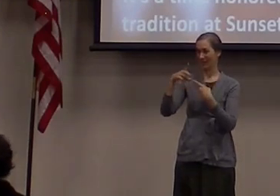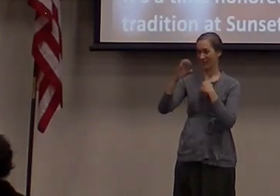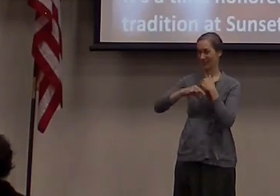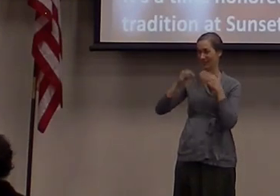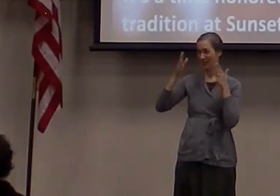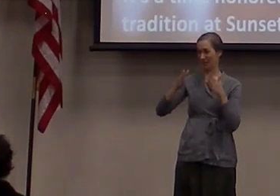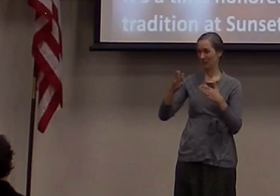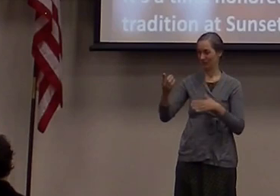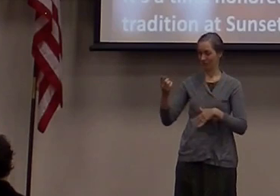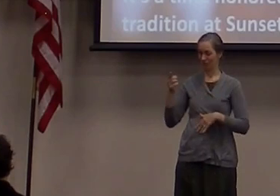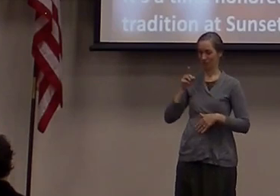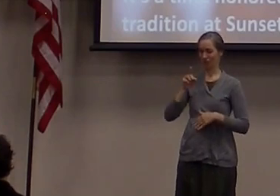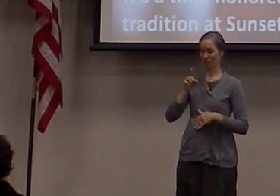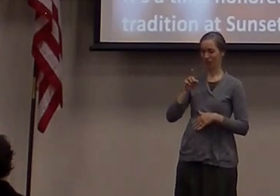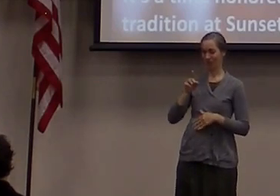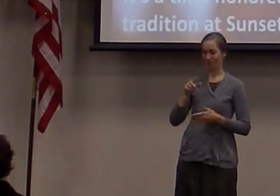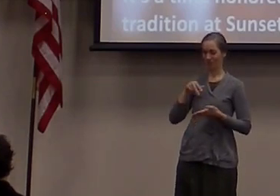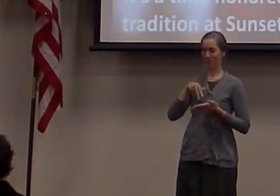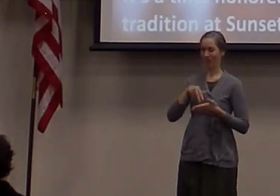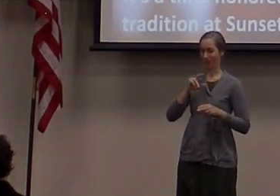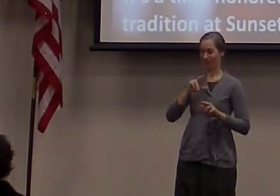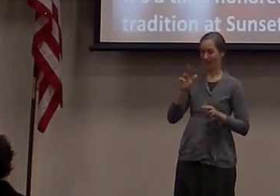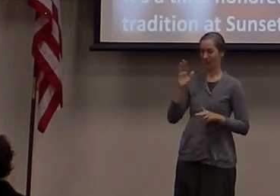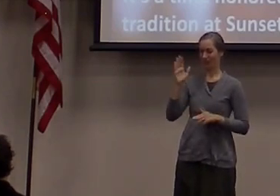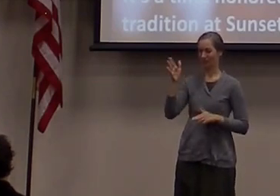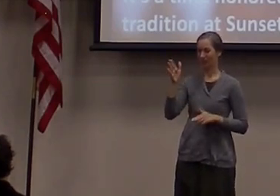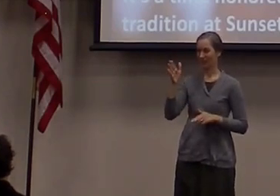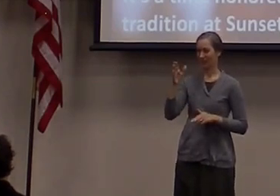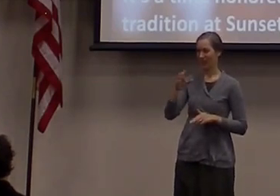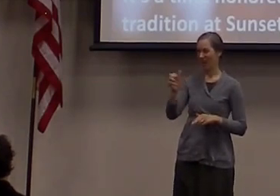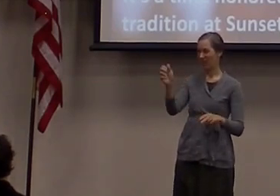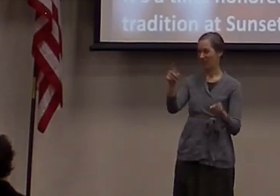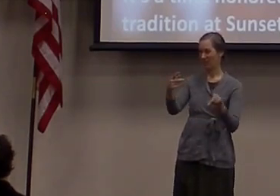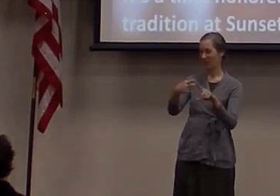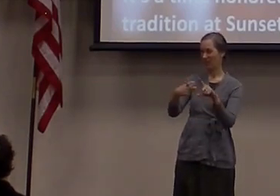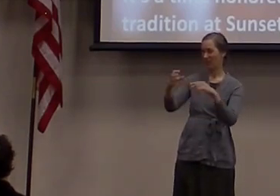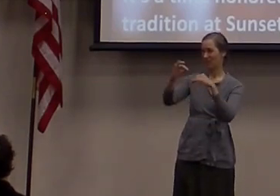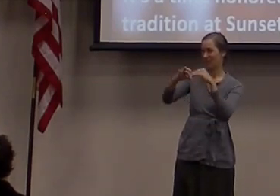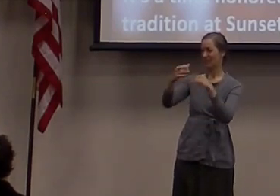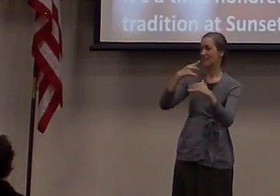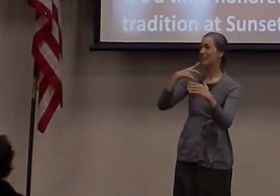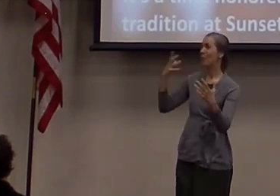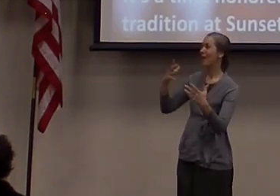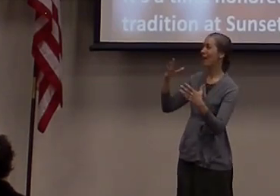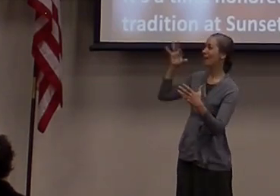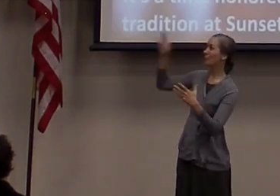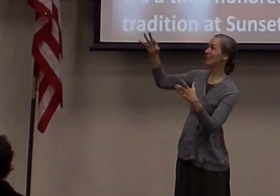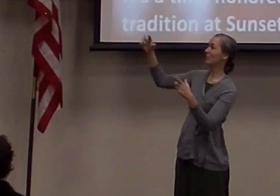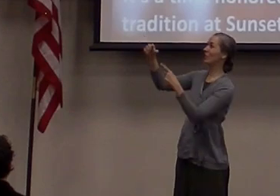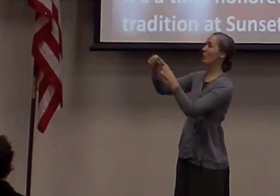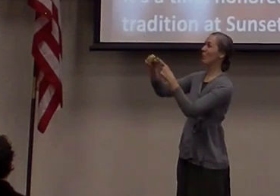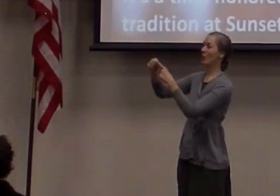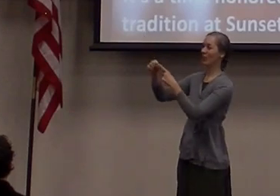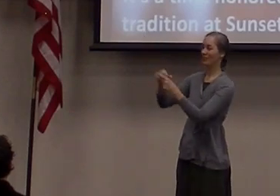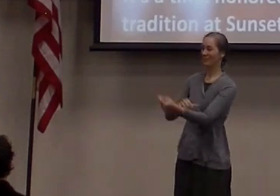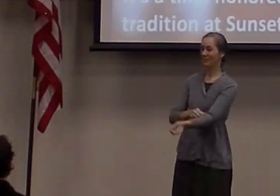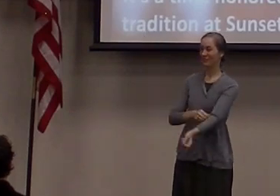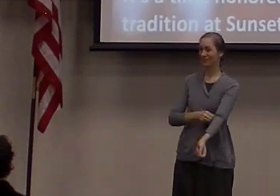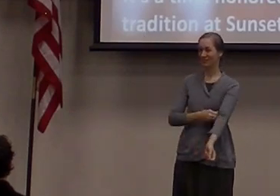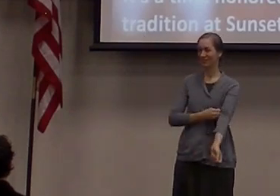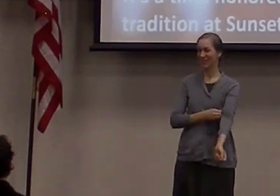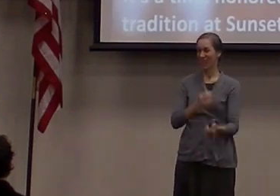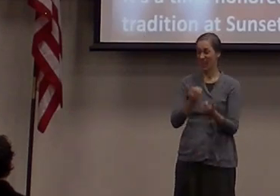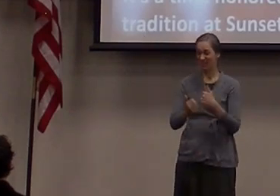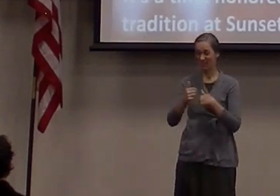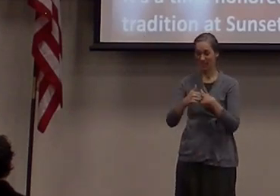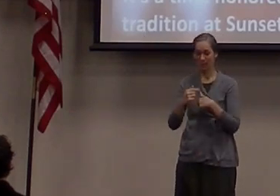who know us and those others from Sunset, they all resound with, preach the word. And every time it's said,